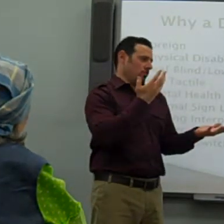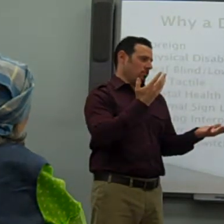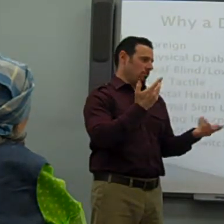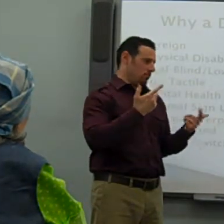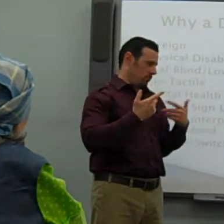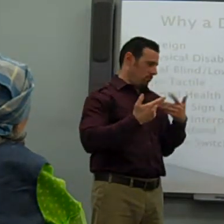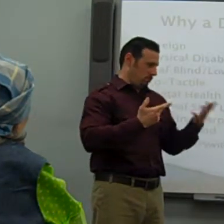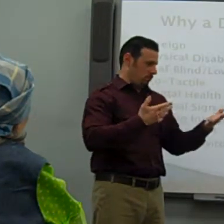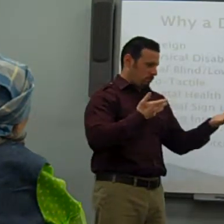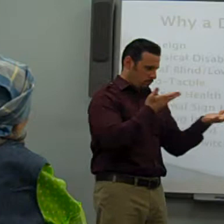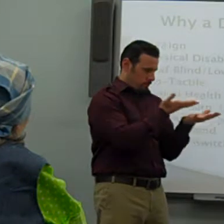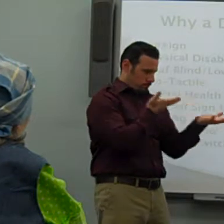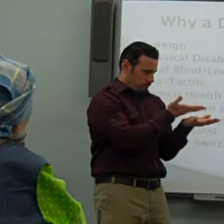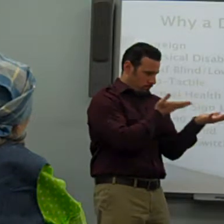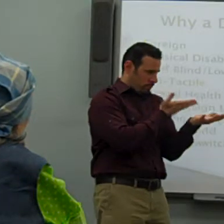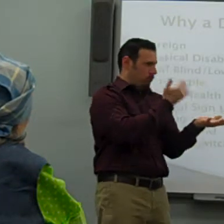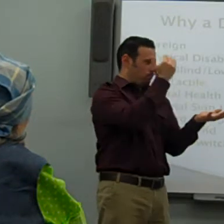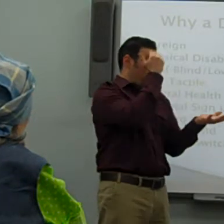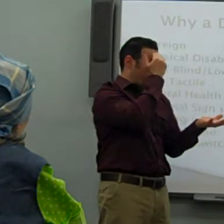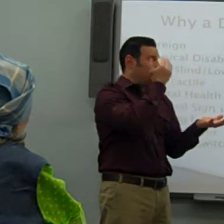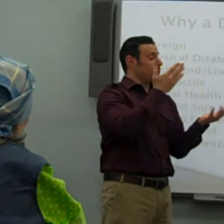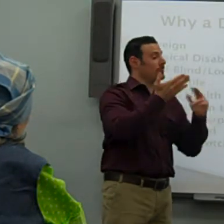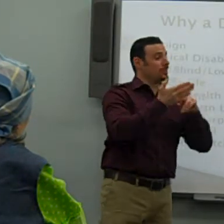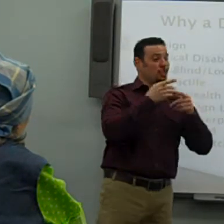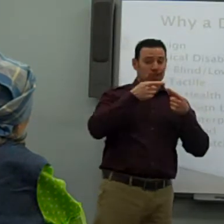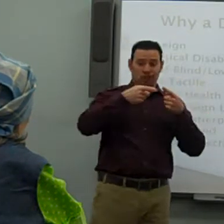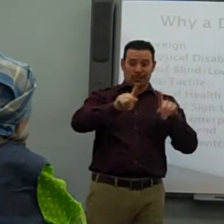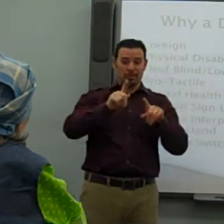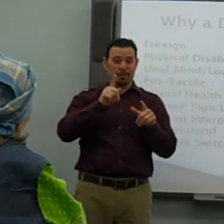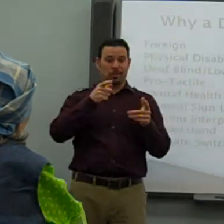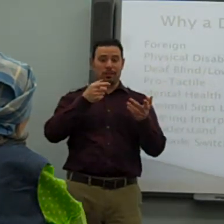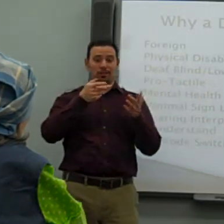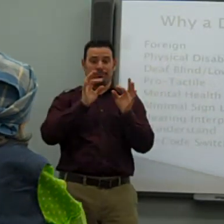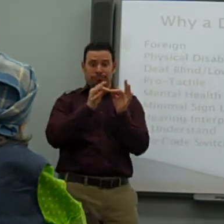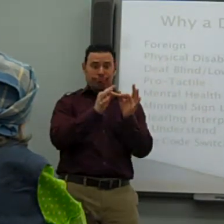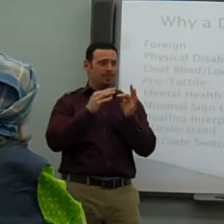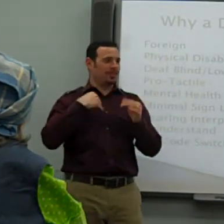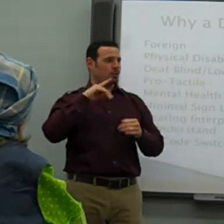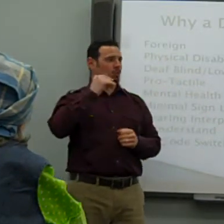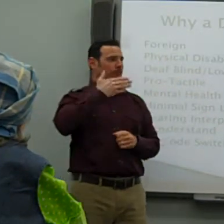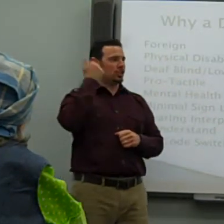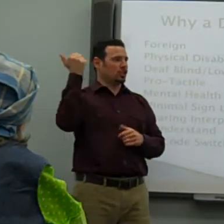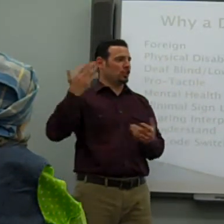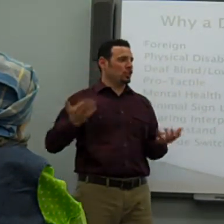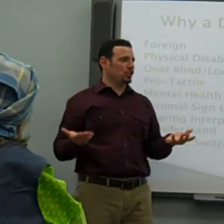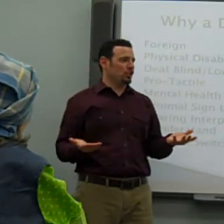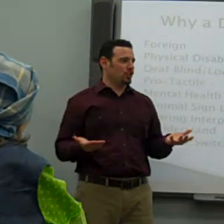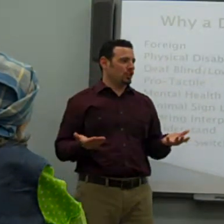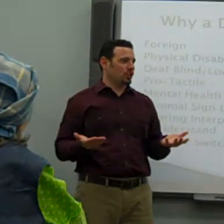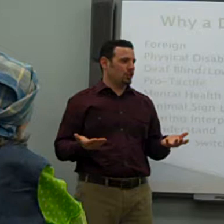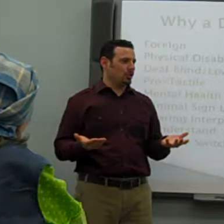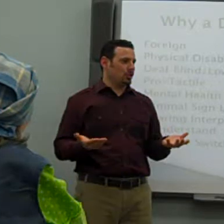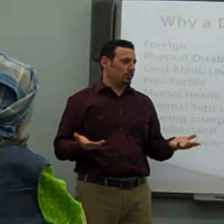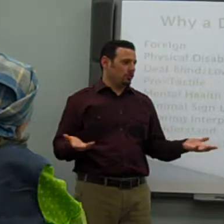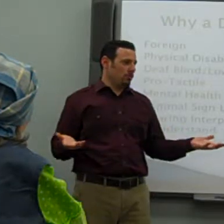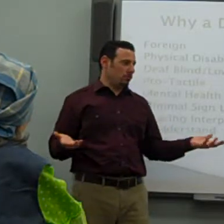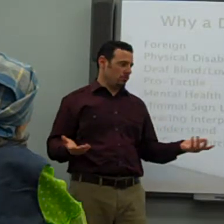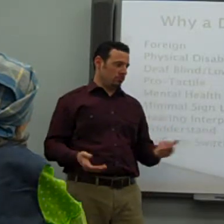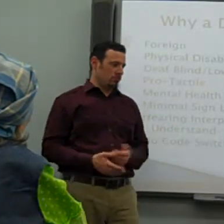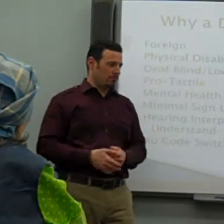So it really works to my advantage to sit down with them and chat with them for a few minutes before we go into the situation. It makes my interpretation better.